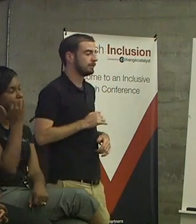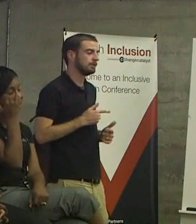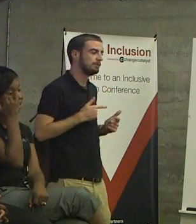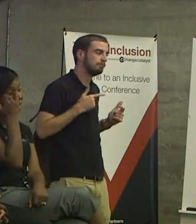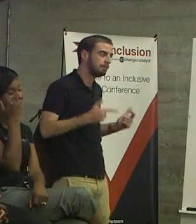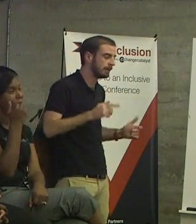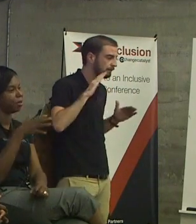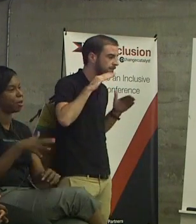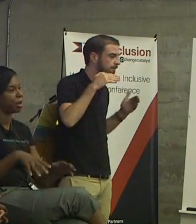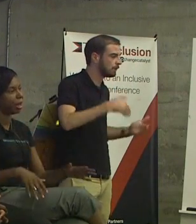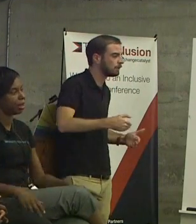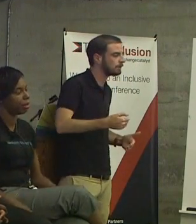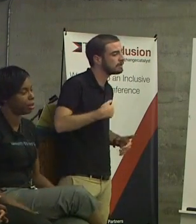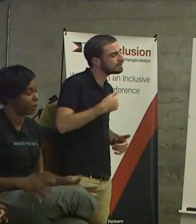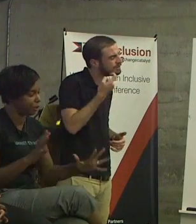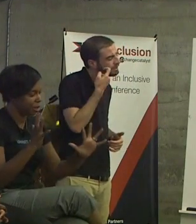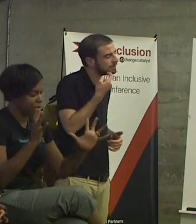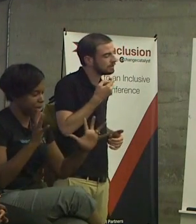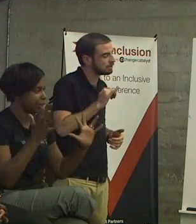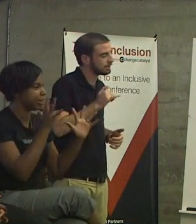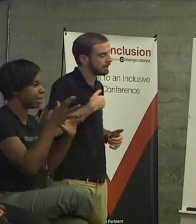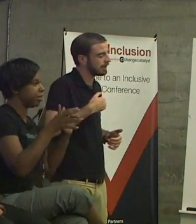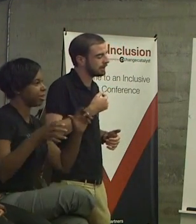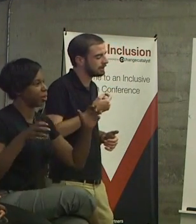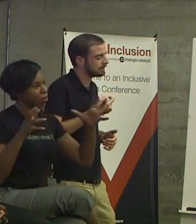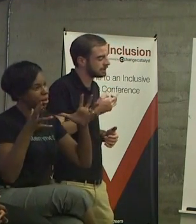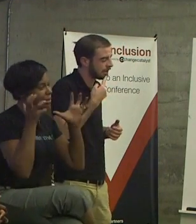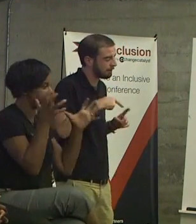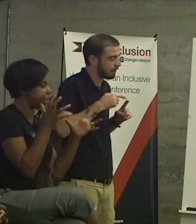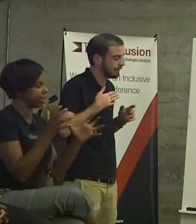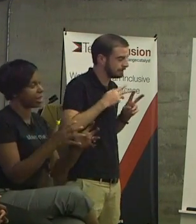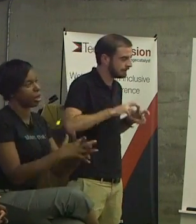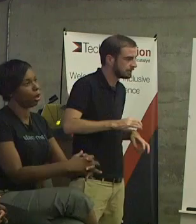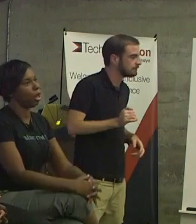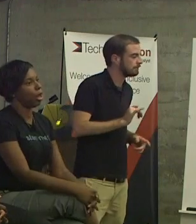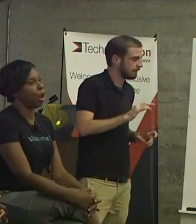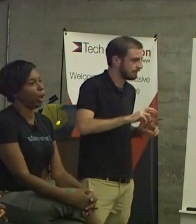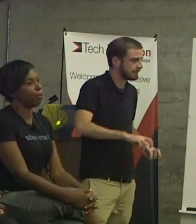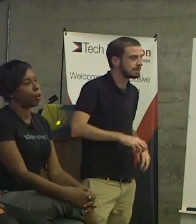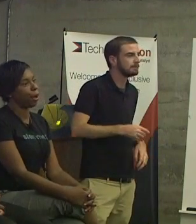big focus. Just like I said about my about the assessments, it's like one of those things.